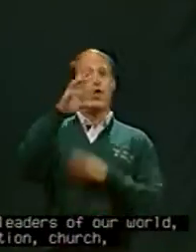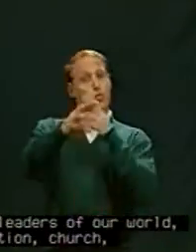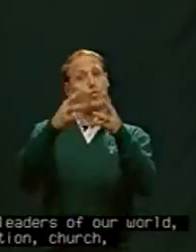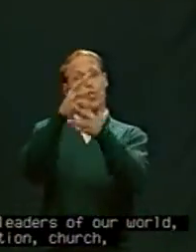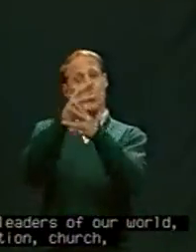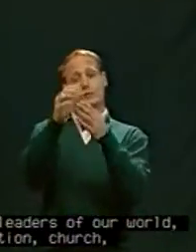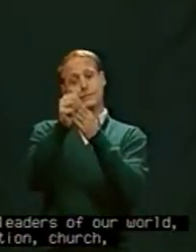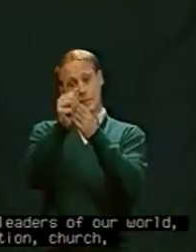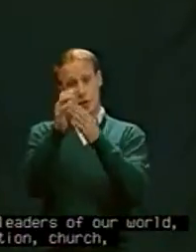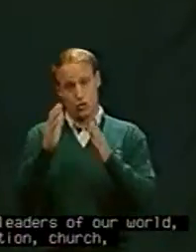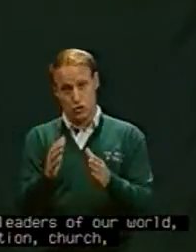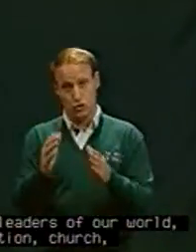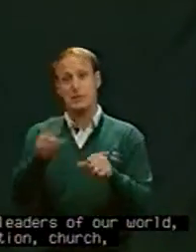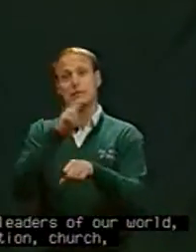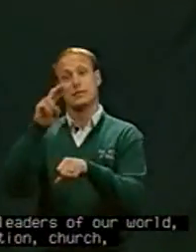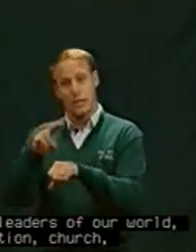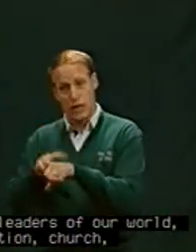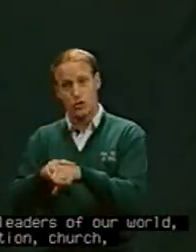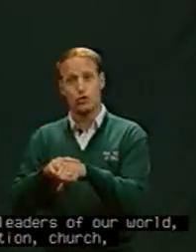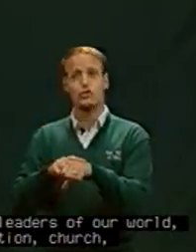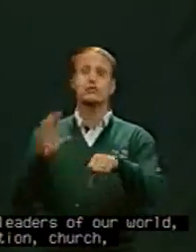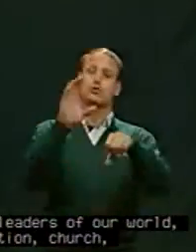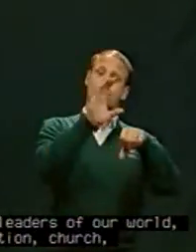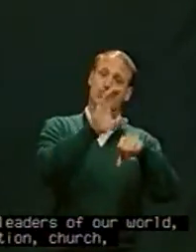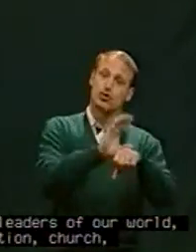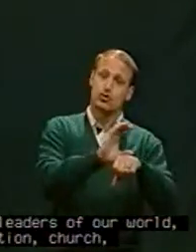the leaders of our world, nation, church.